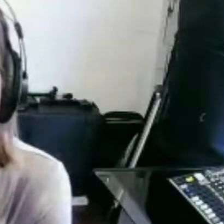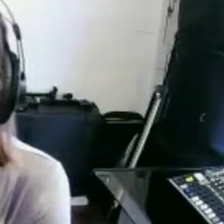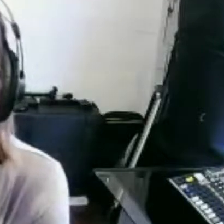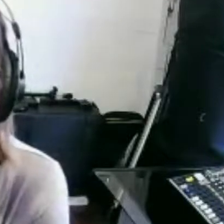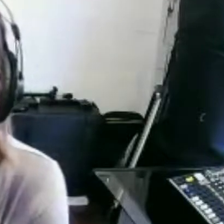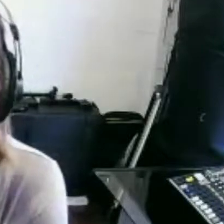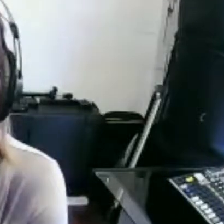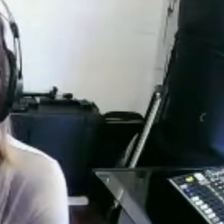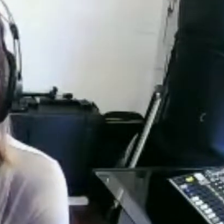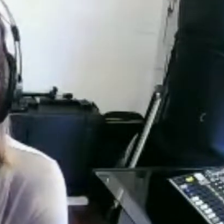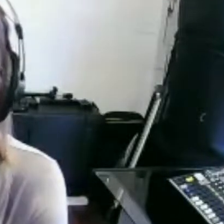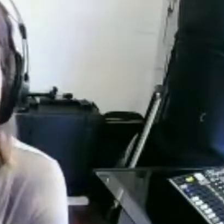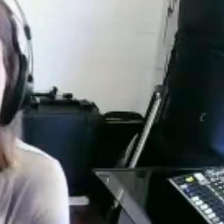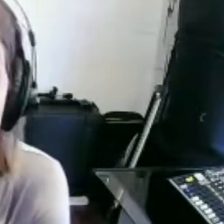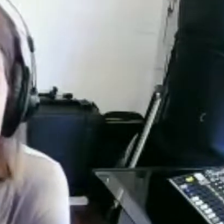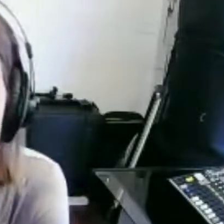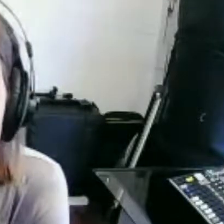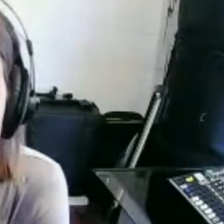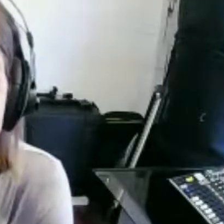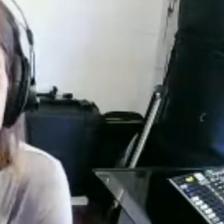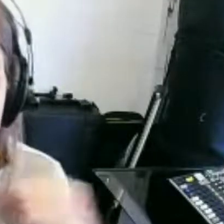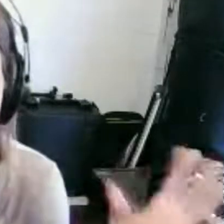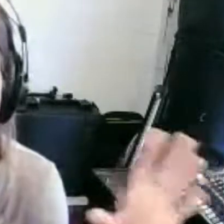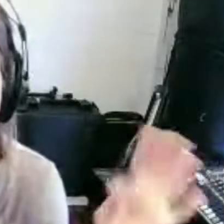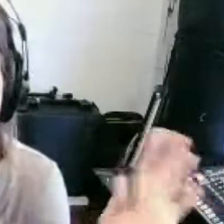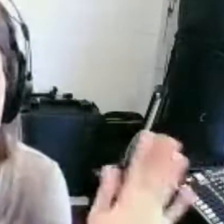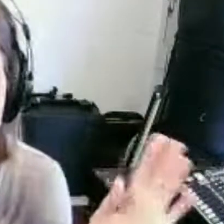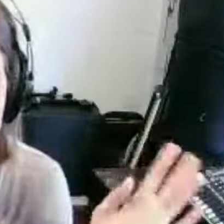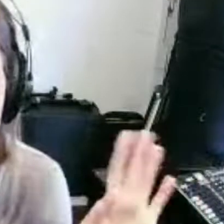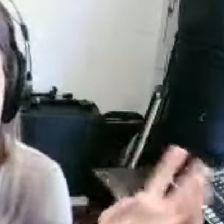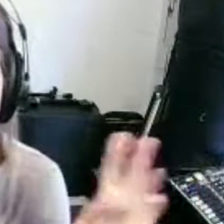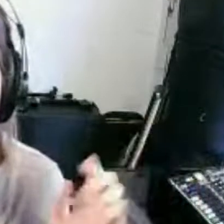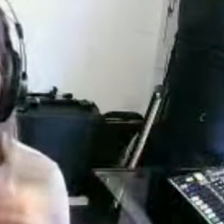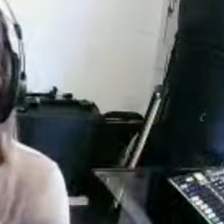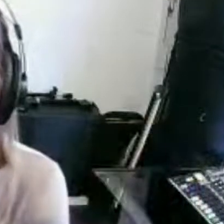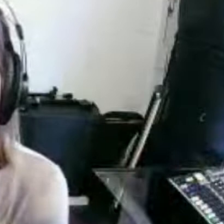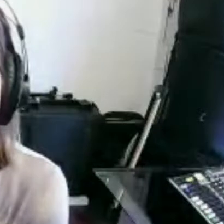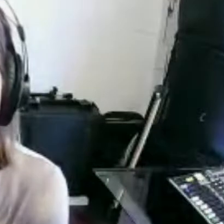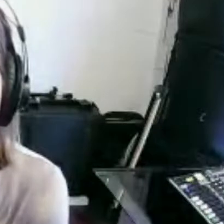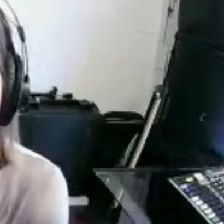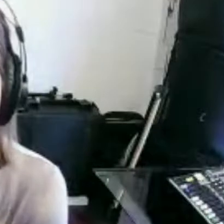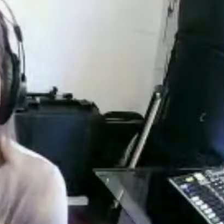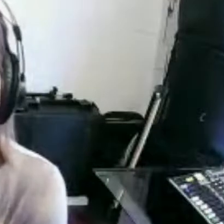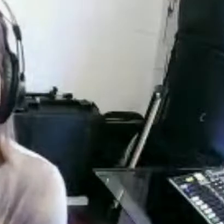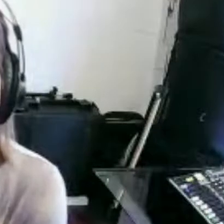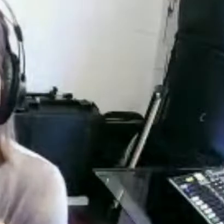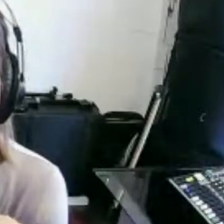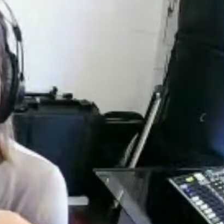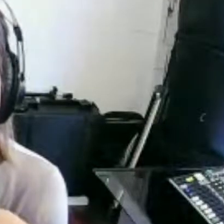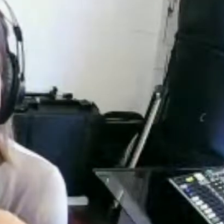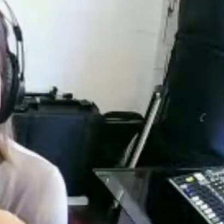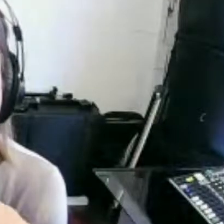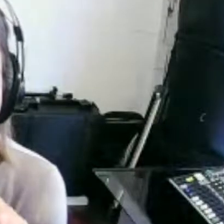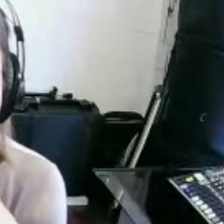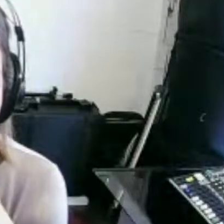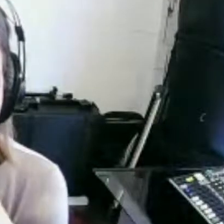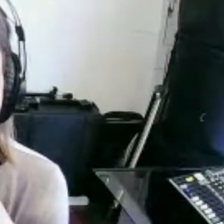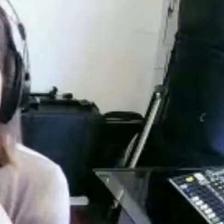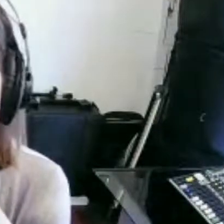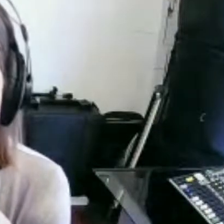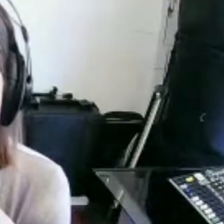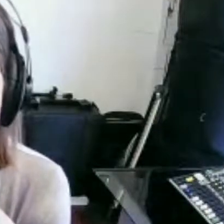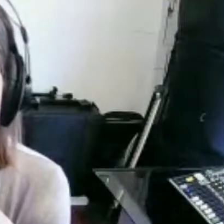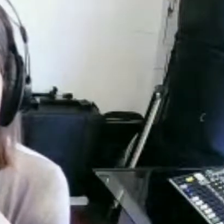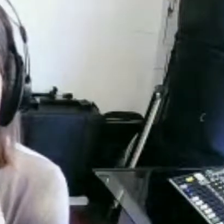I couldn't be more thrilled. But welcome, first of all, before I tell you about our first guest, welcome everybody that's watching. I so appreciate your time.